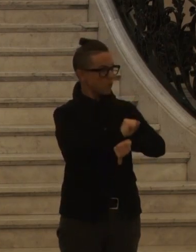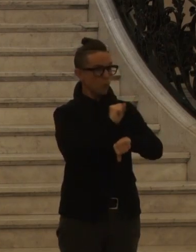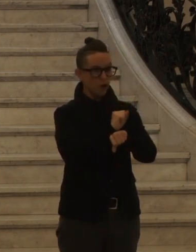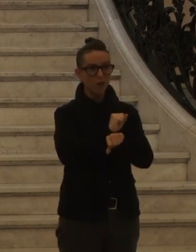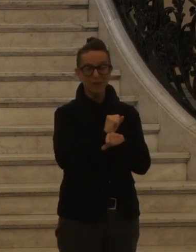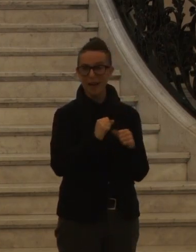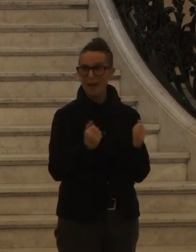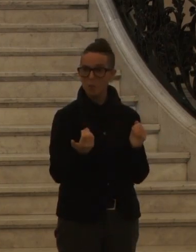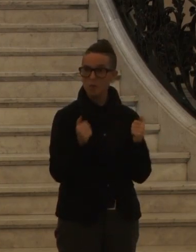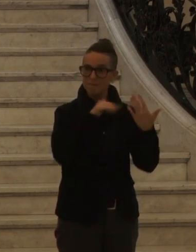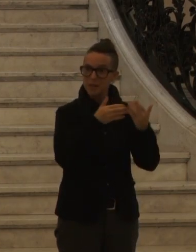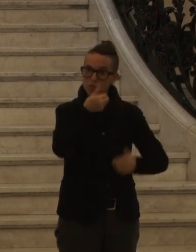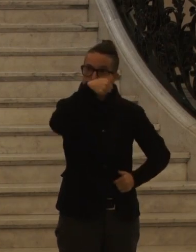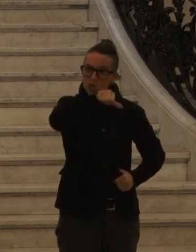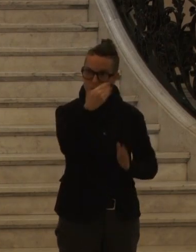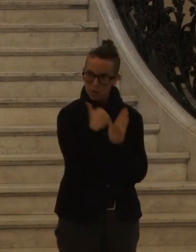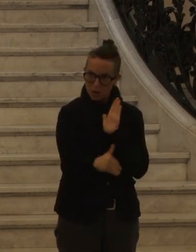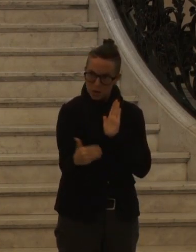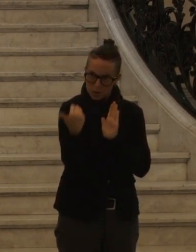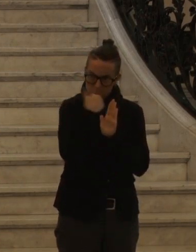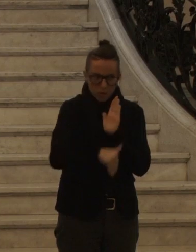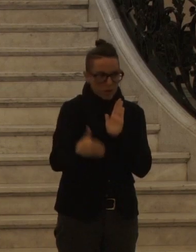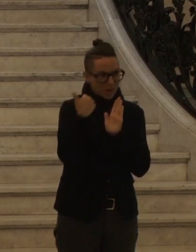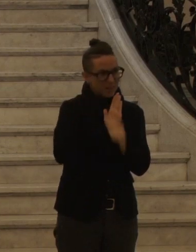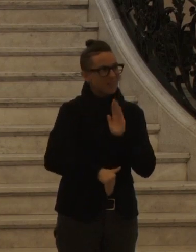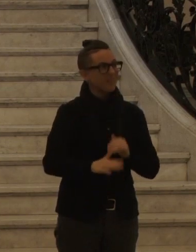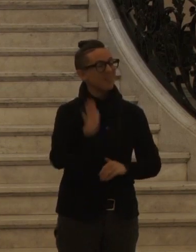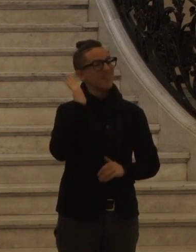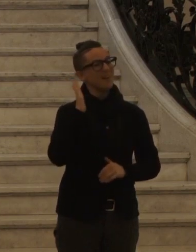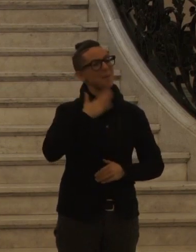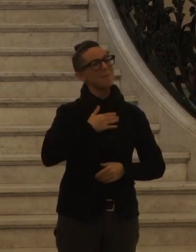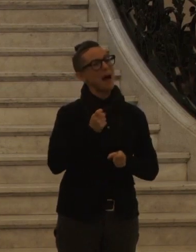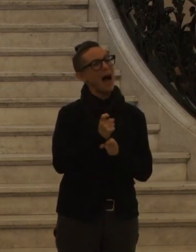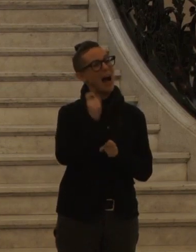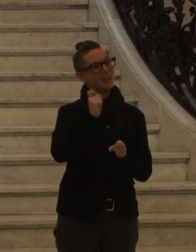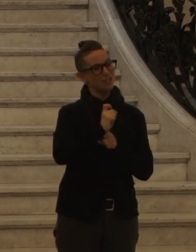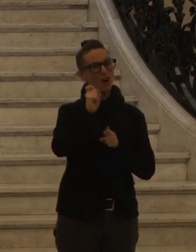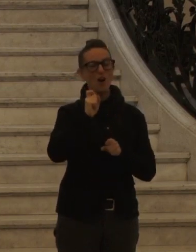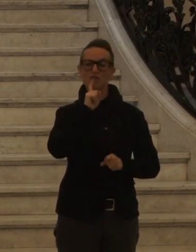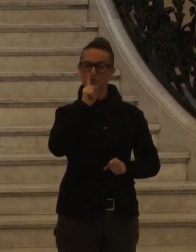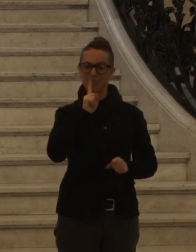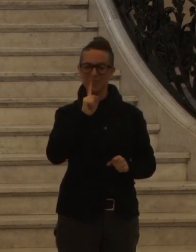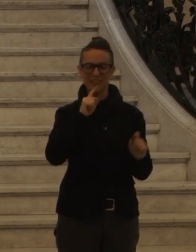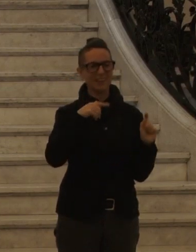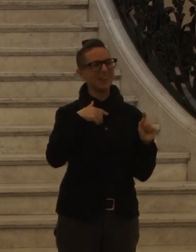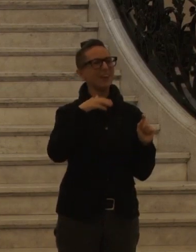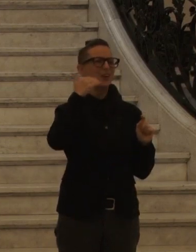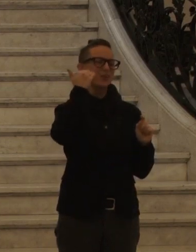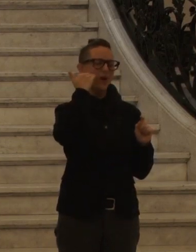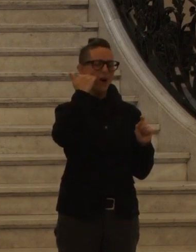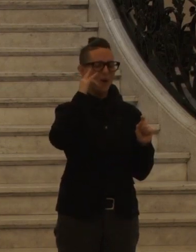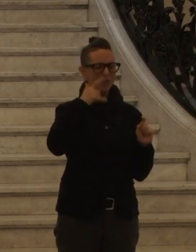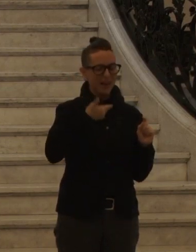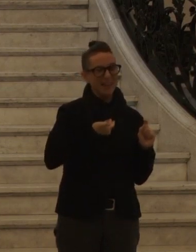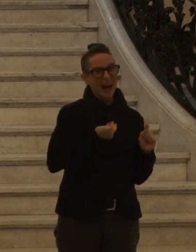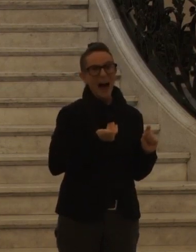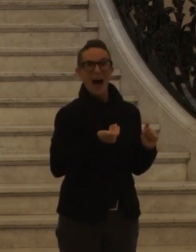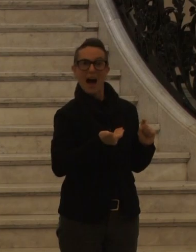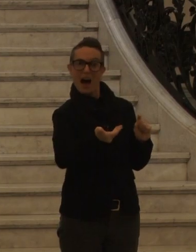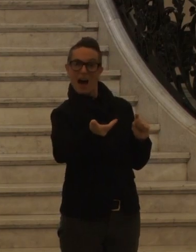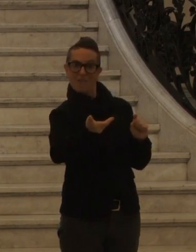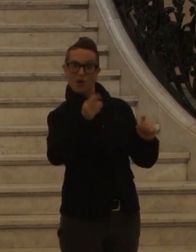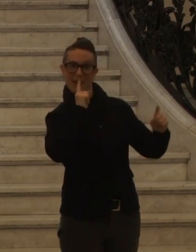rejection time after time after time. The running joke was I was always the bridesmaid and never the bride when it came to looking for work.